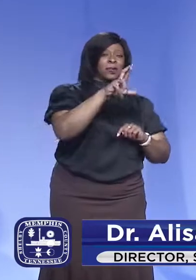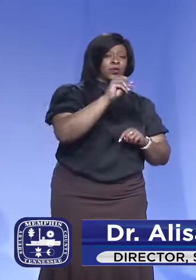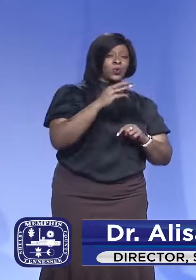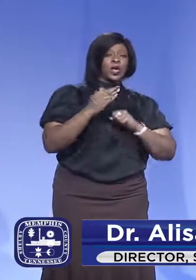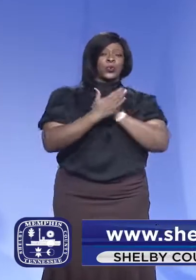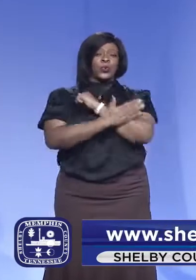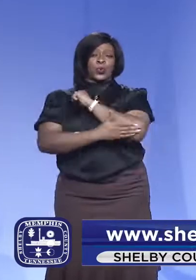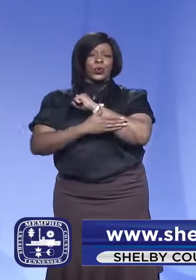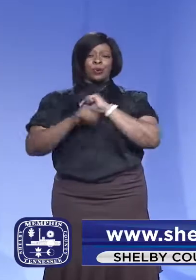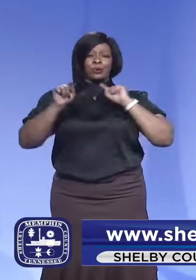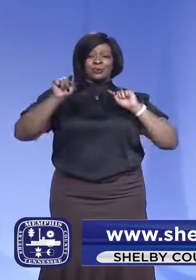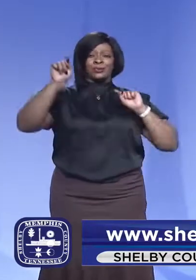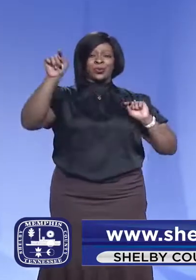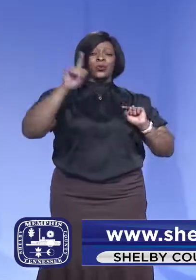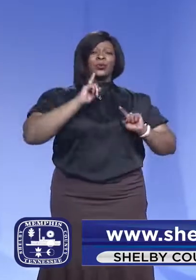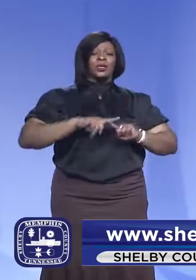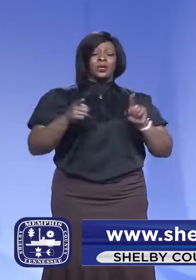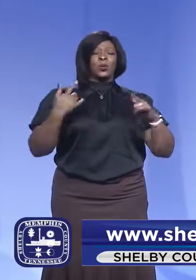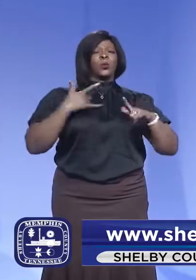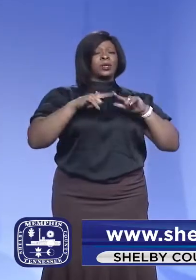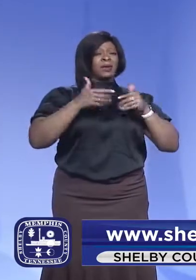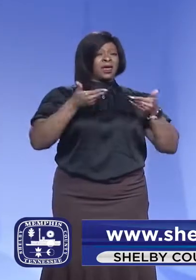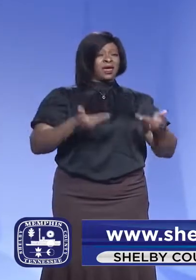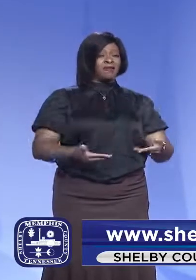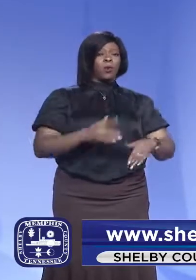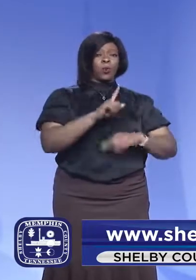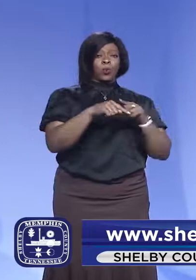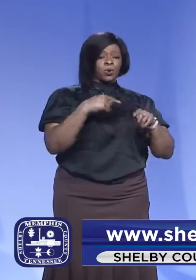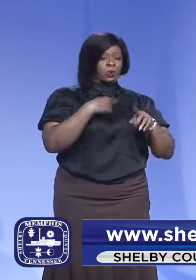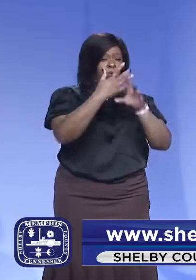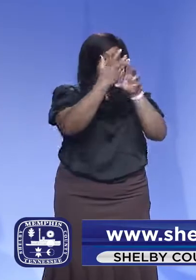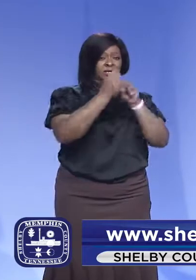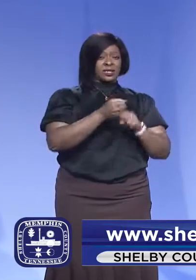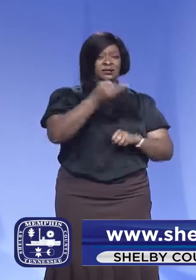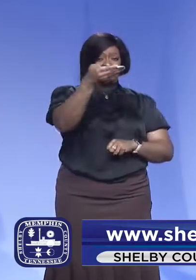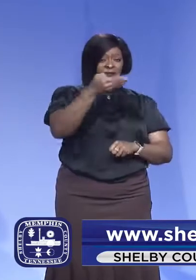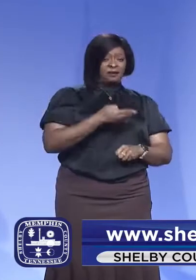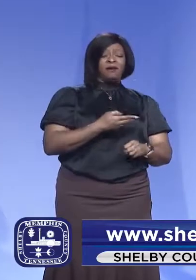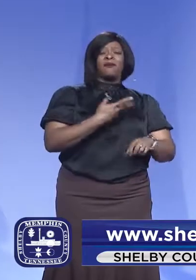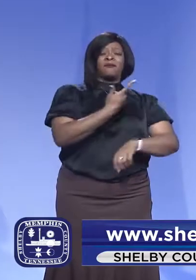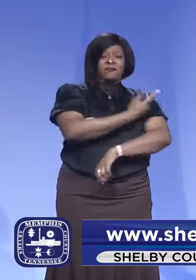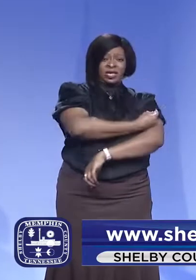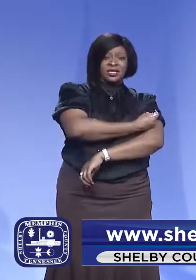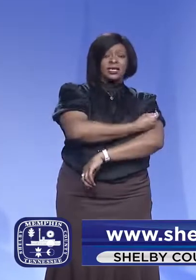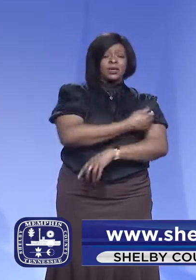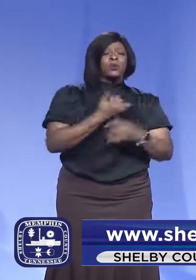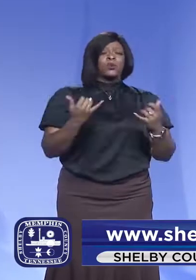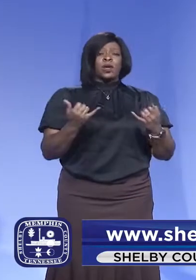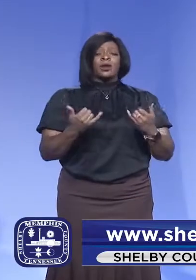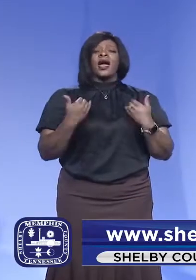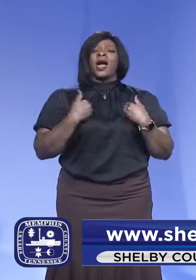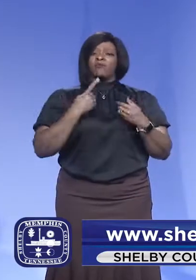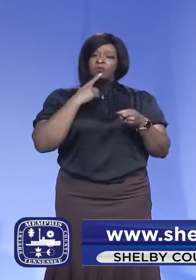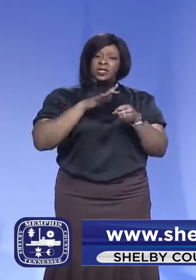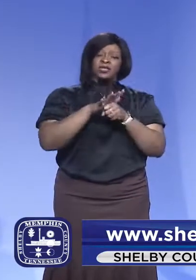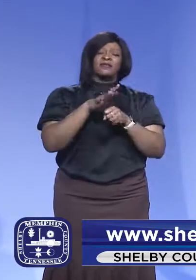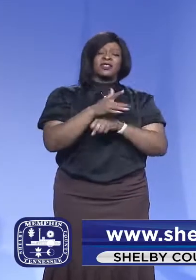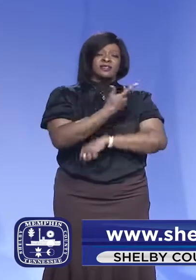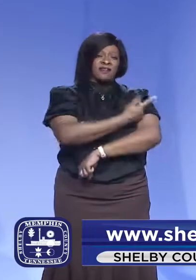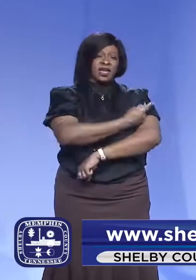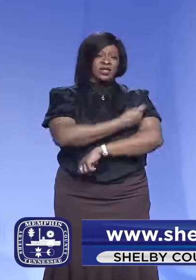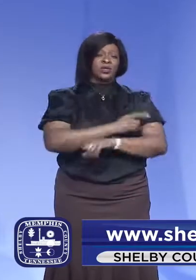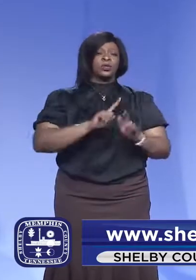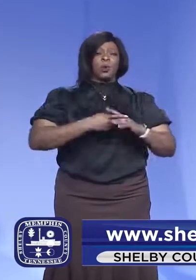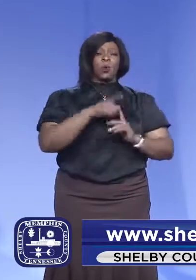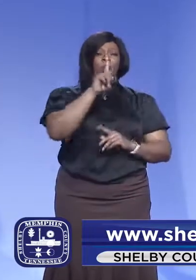rurals. We're going to be highly dependent upon when we receive vaccine. And so right now we have sufficient vaccine to begin